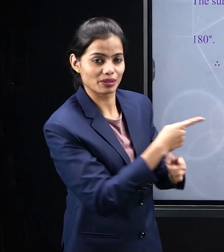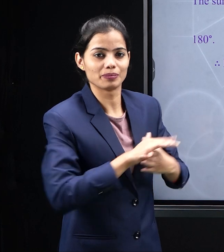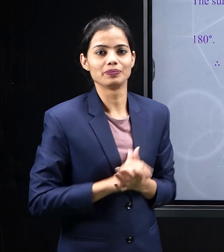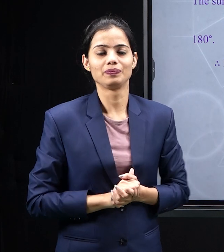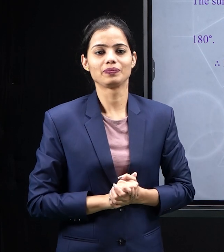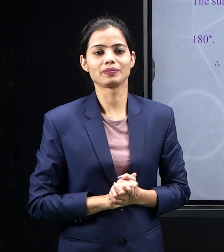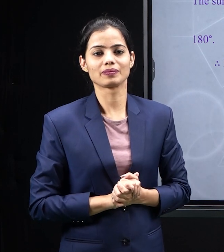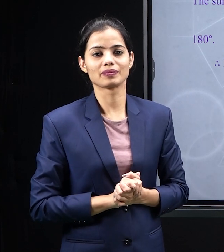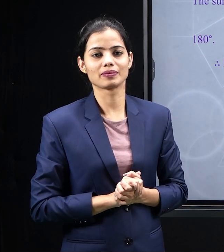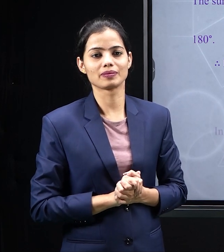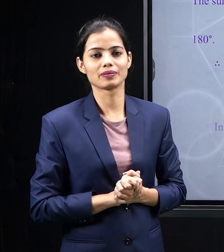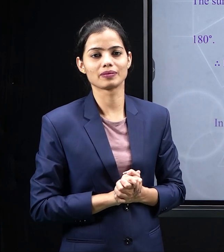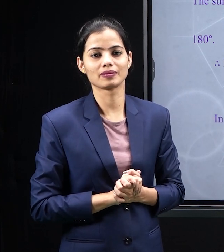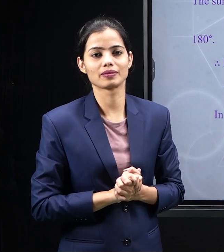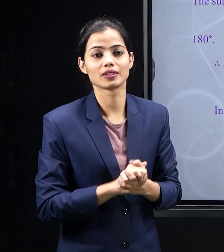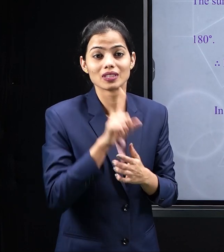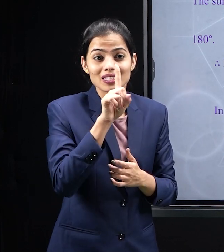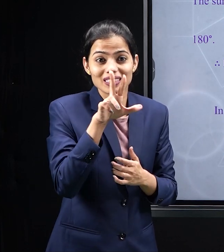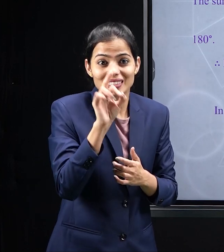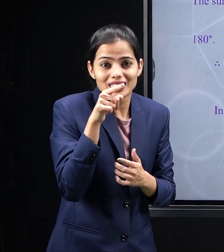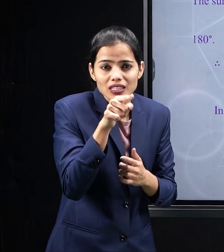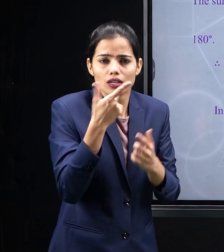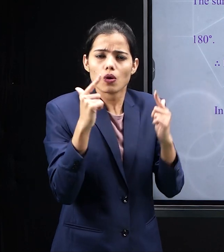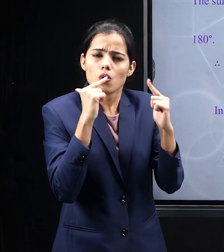In triangle BCD, we have